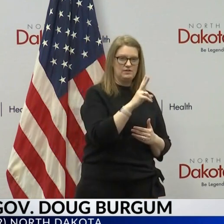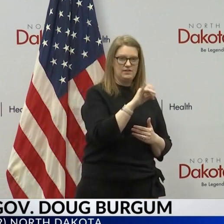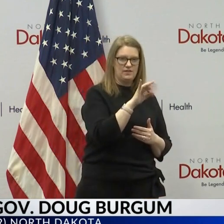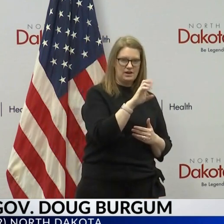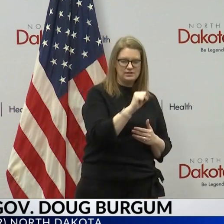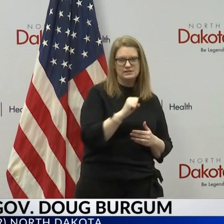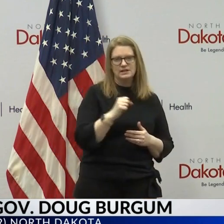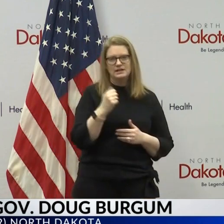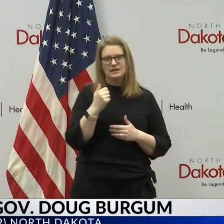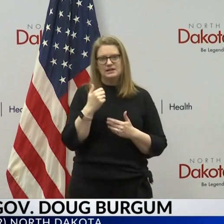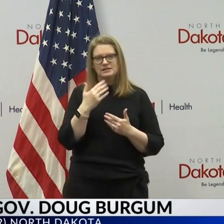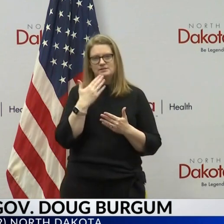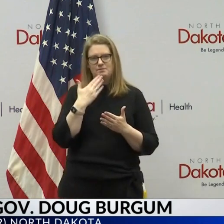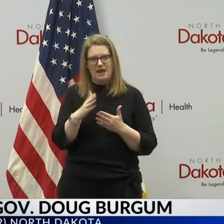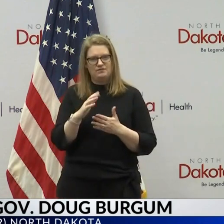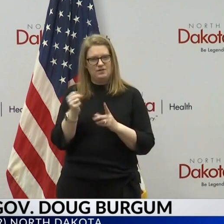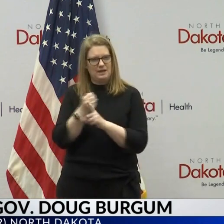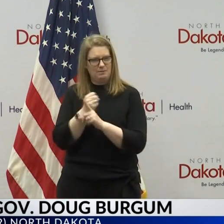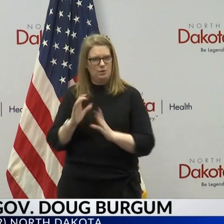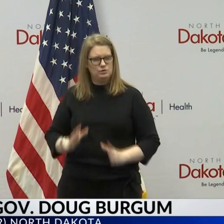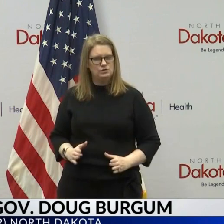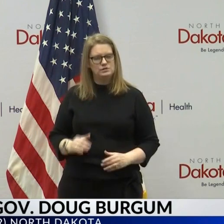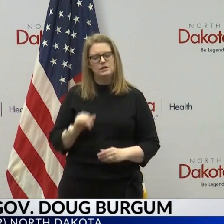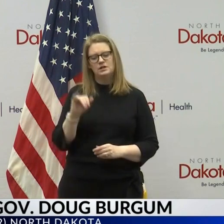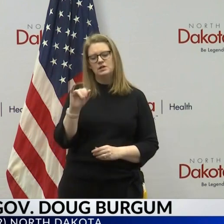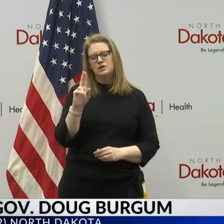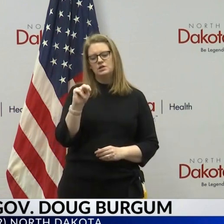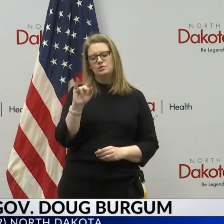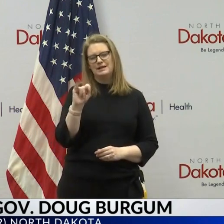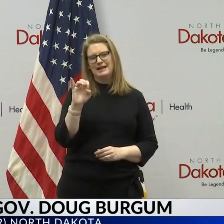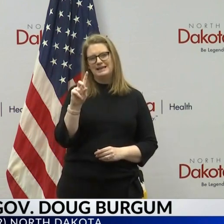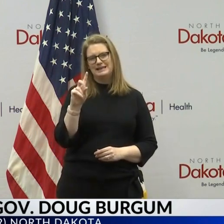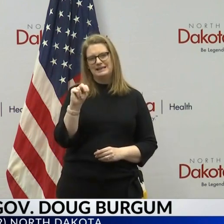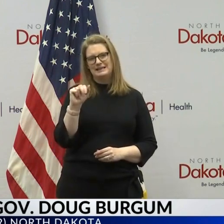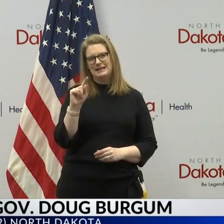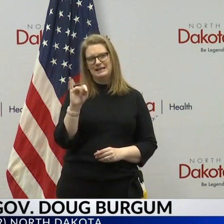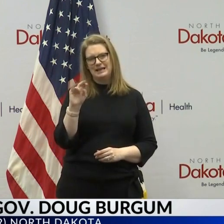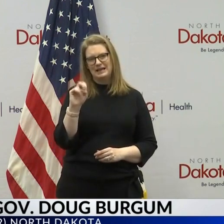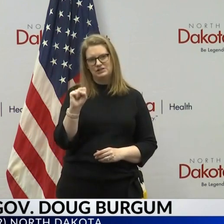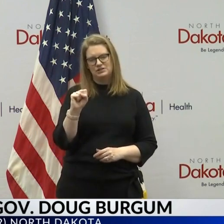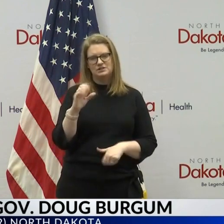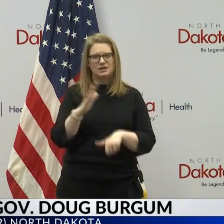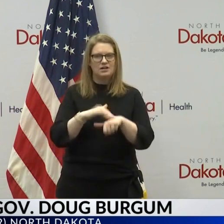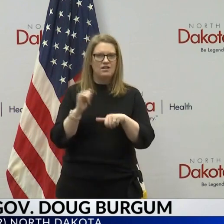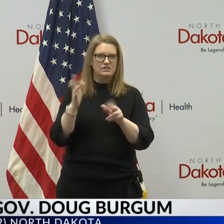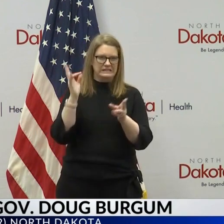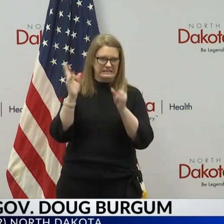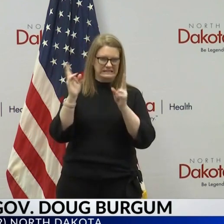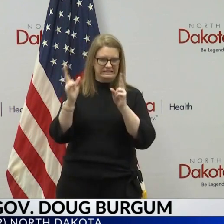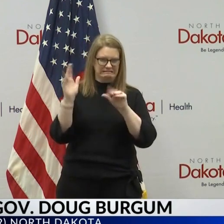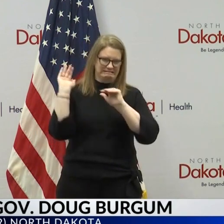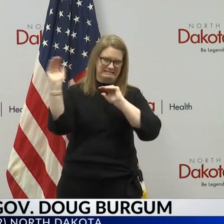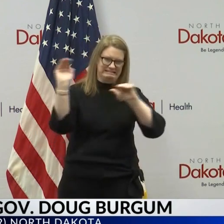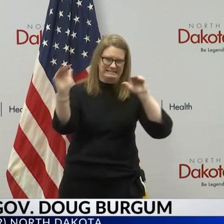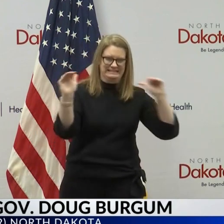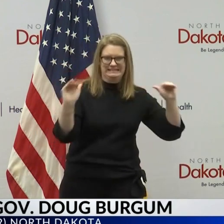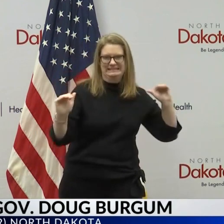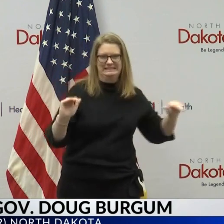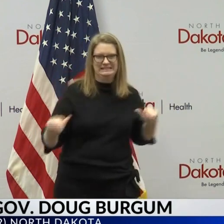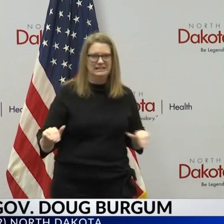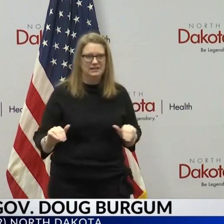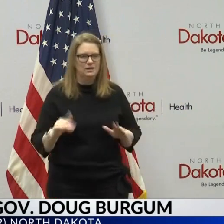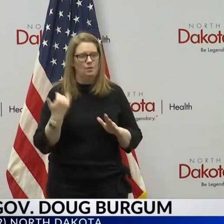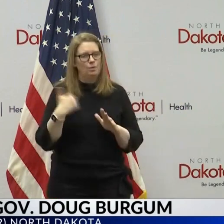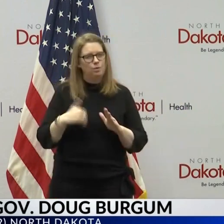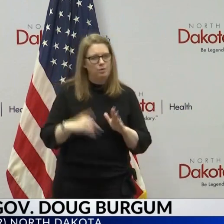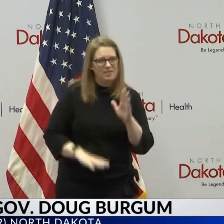that the United Nations this weekend on Sunday called for urgent action to combat the worldwide